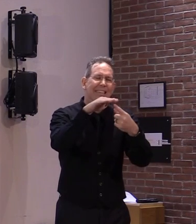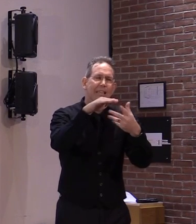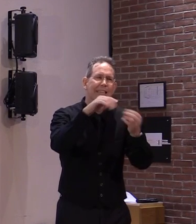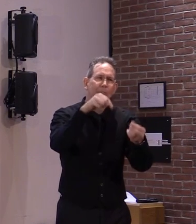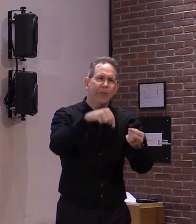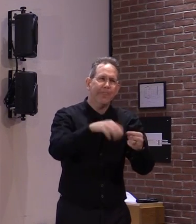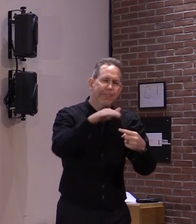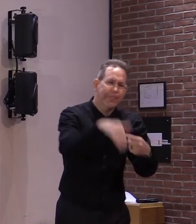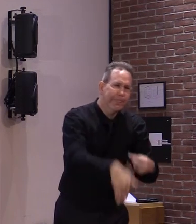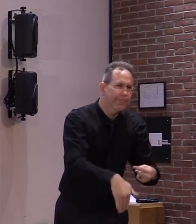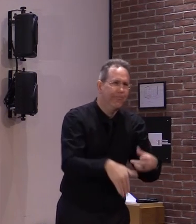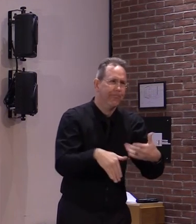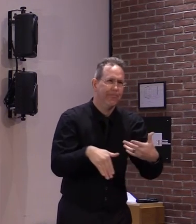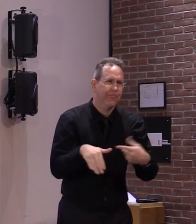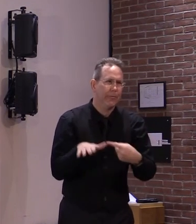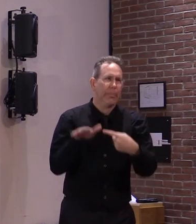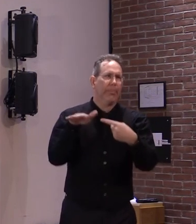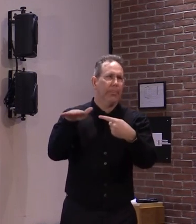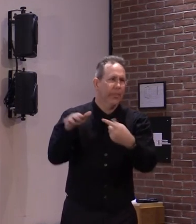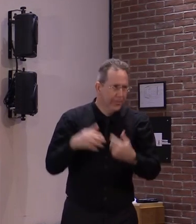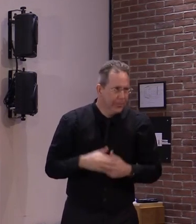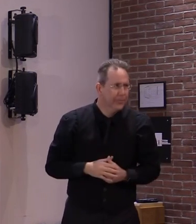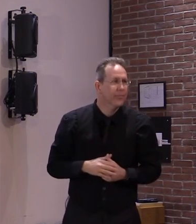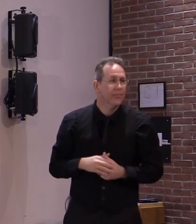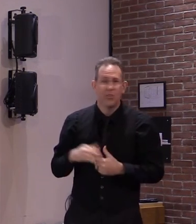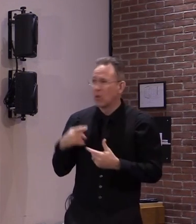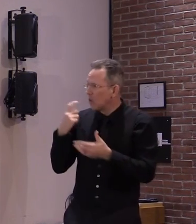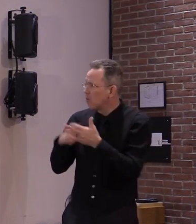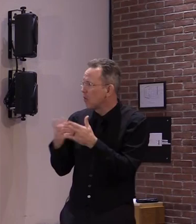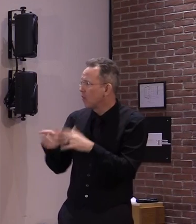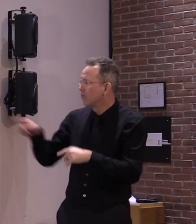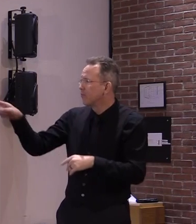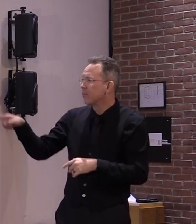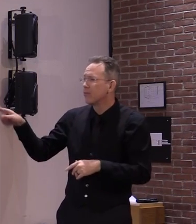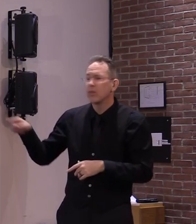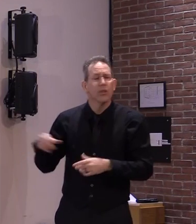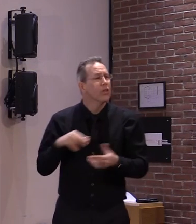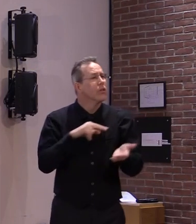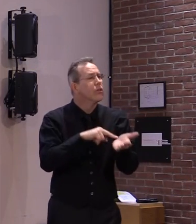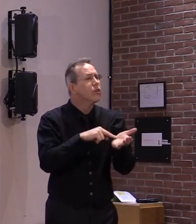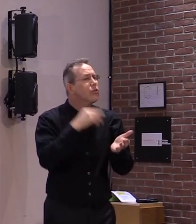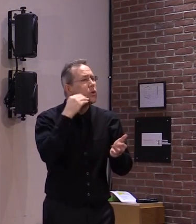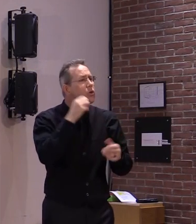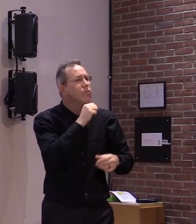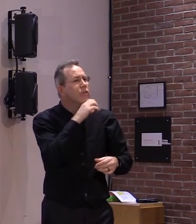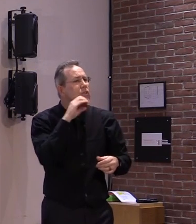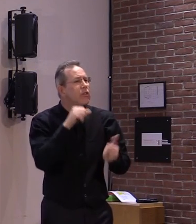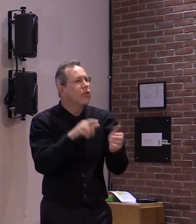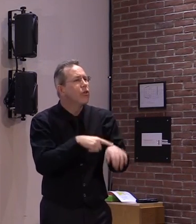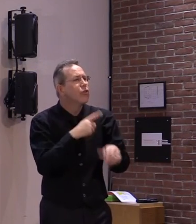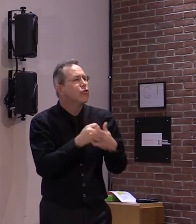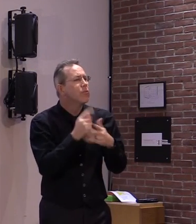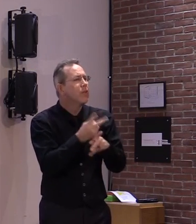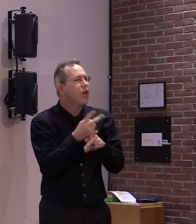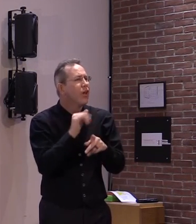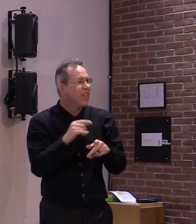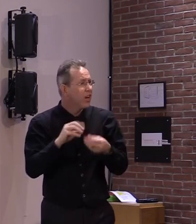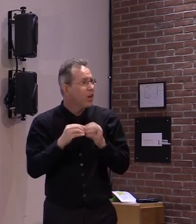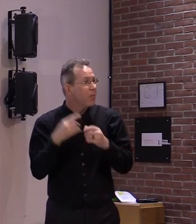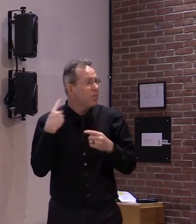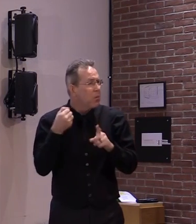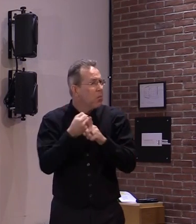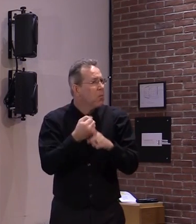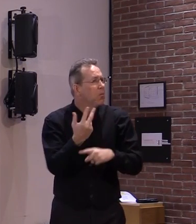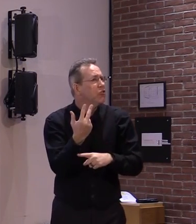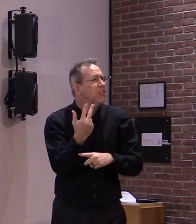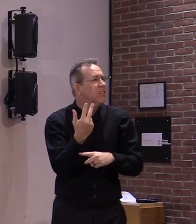The number of active outbreaks in long-term care facilities also continues to decrease, now down to just 3 active outbreaks,